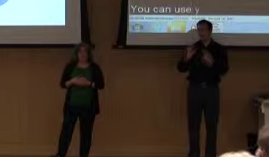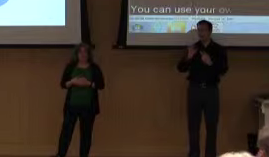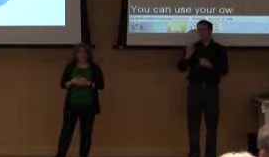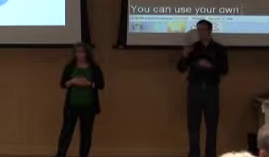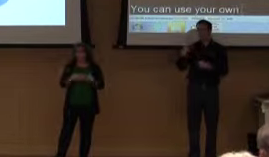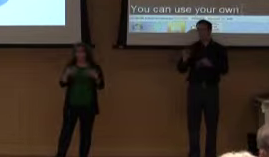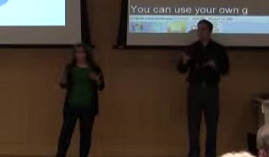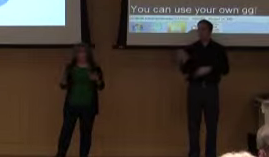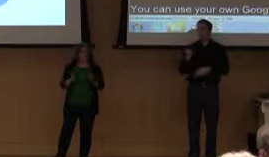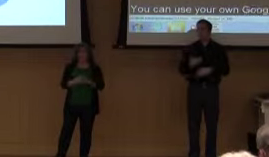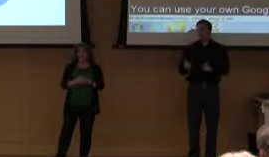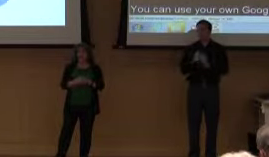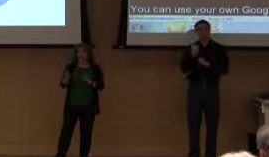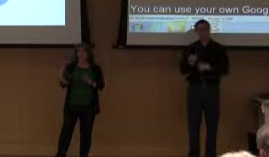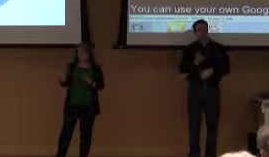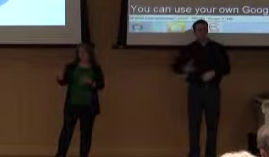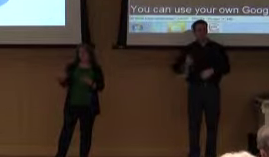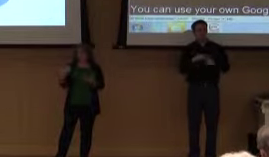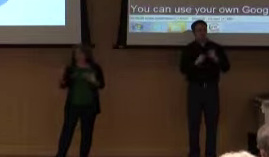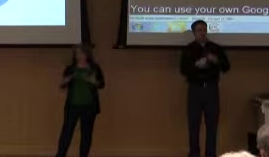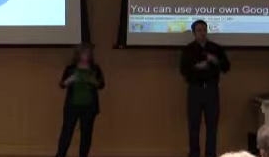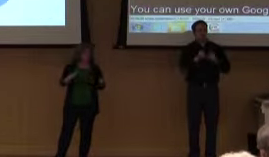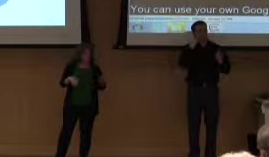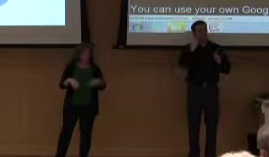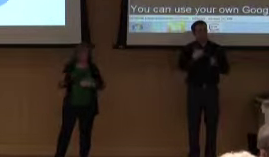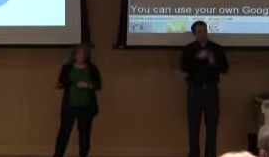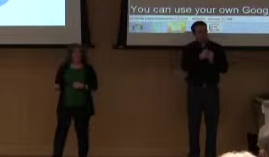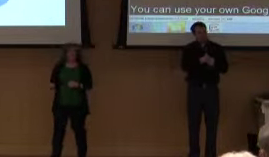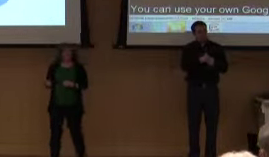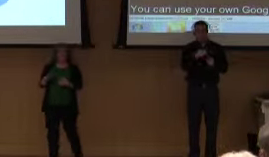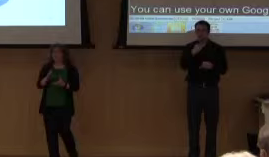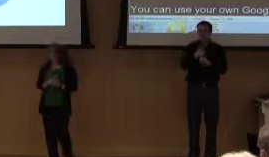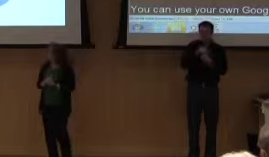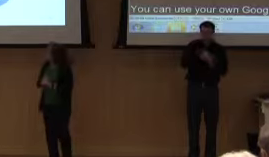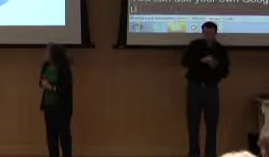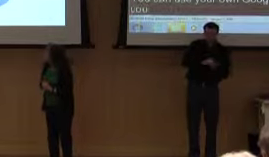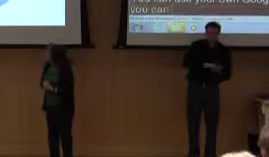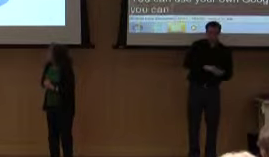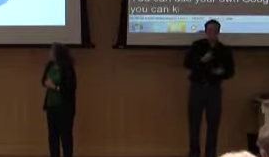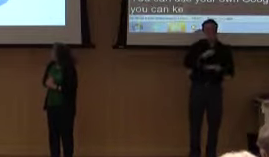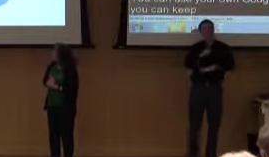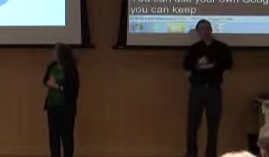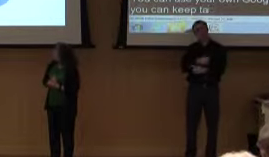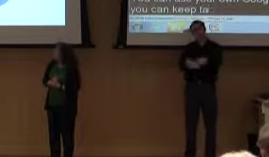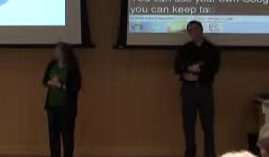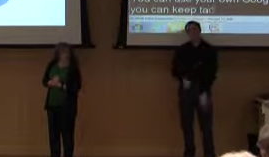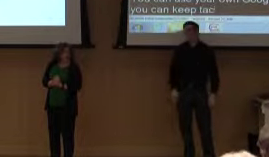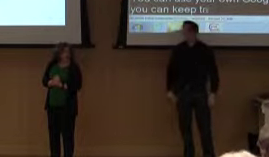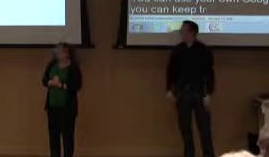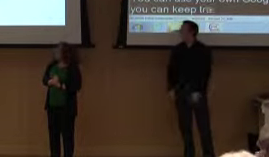accomplish the same thing with any of your friends. But if you want to keep track of things, then you need to set something up.